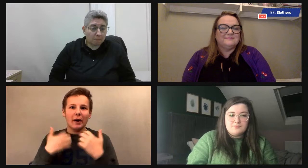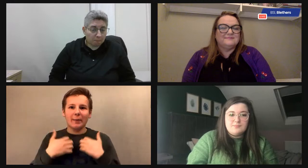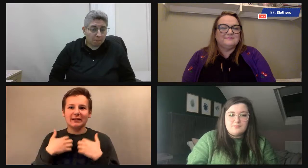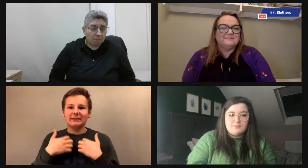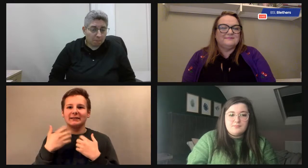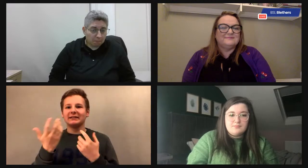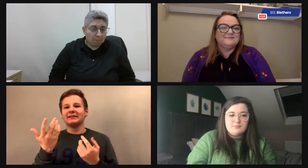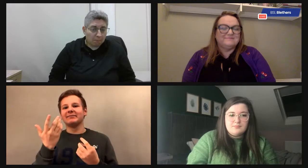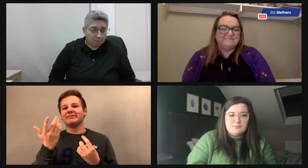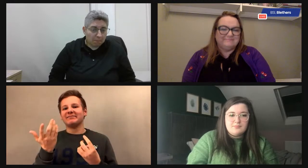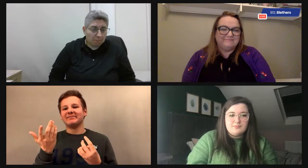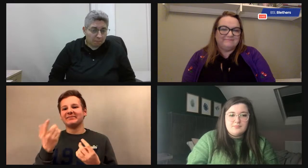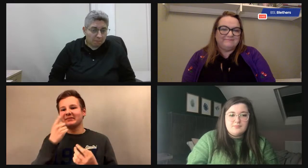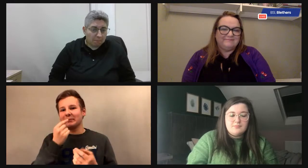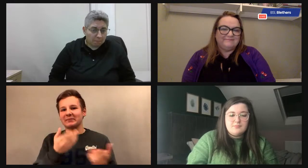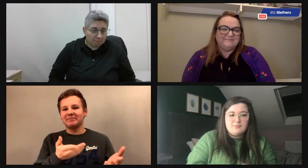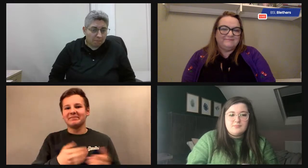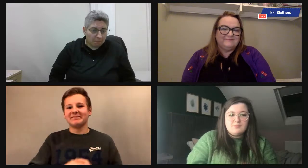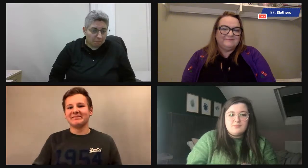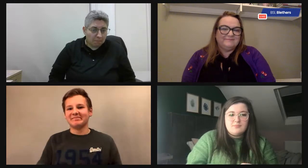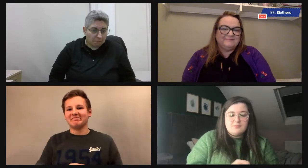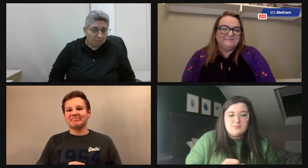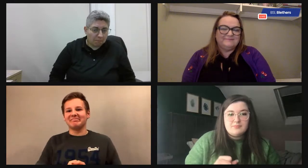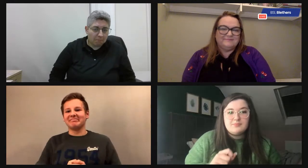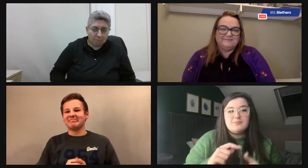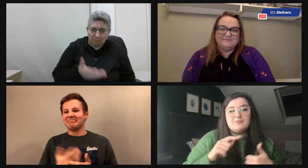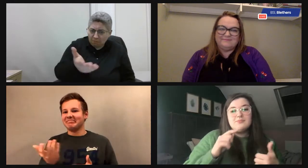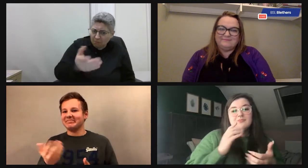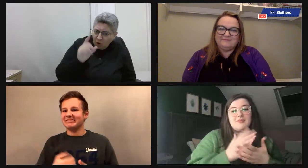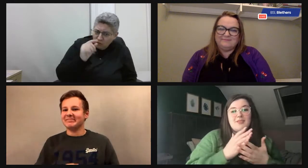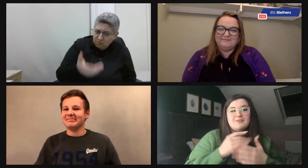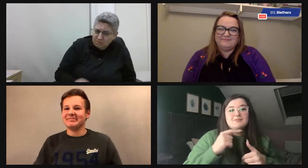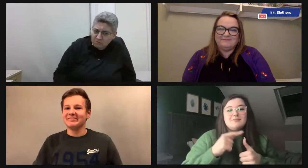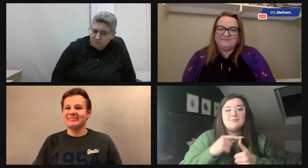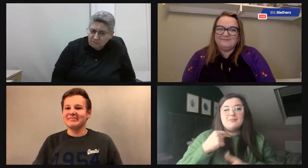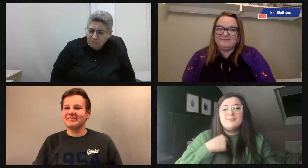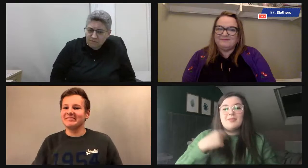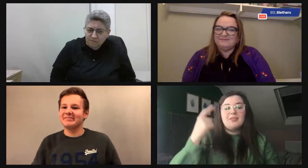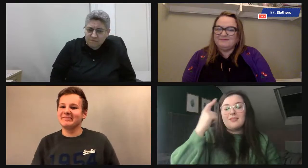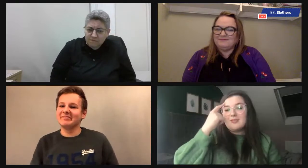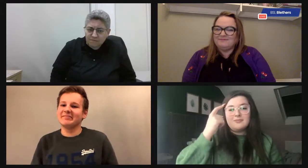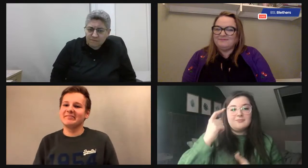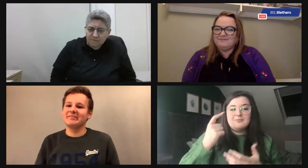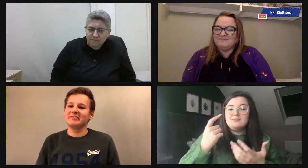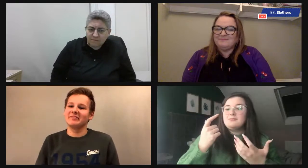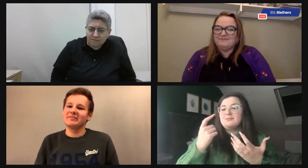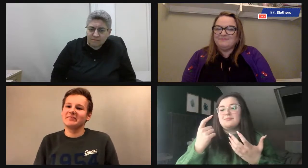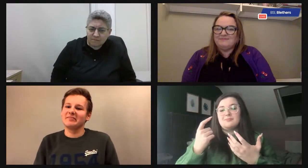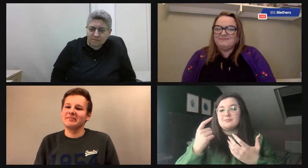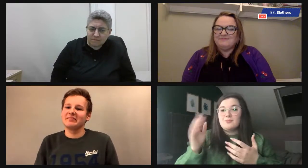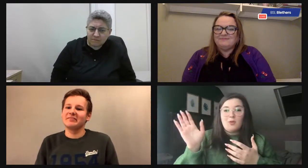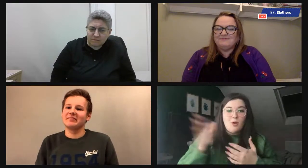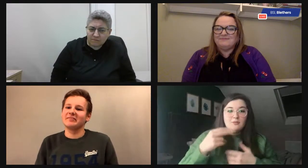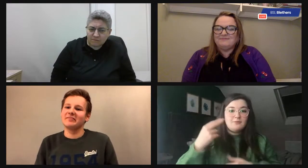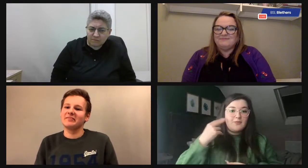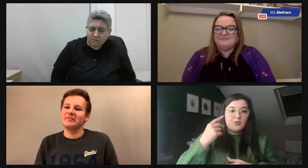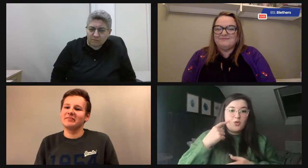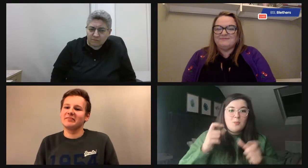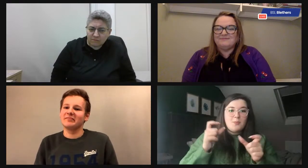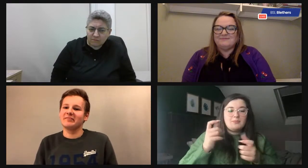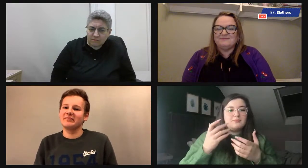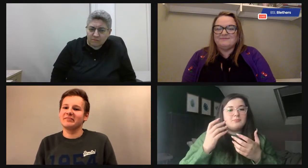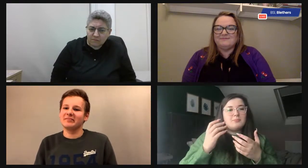something new, a new hobby. That would be my tips. Erin, yours? I think